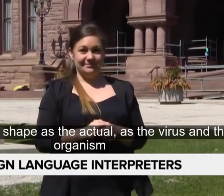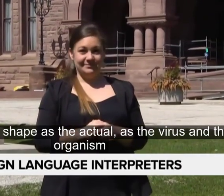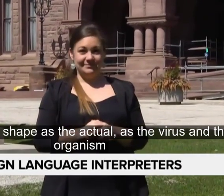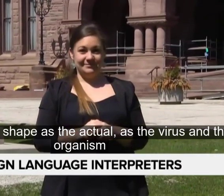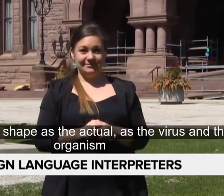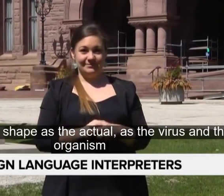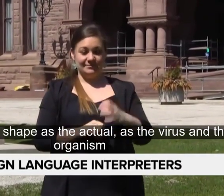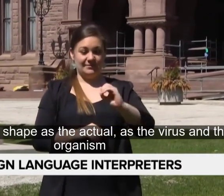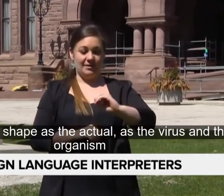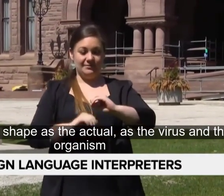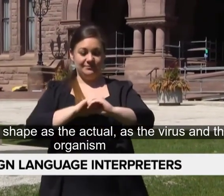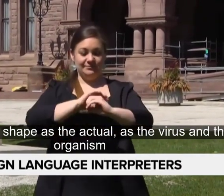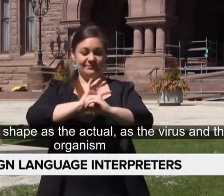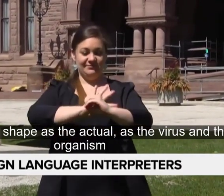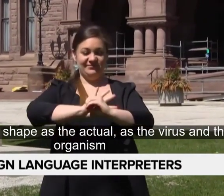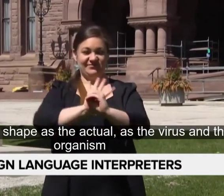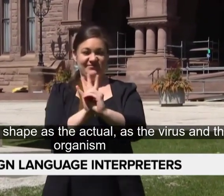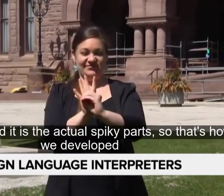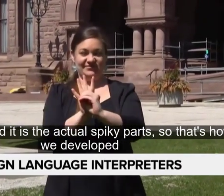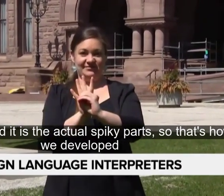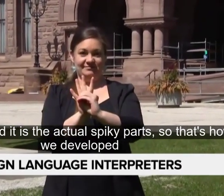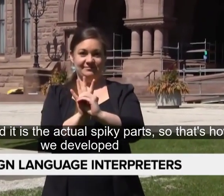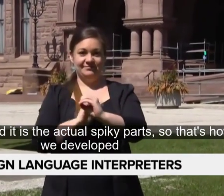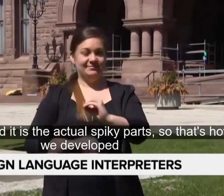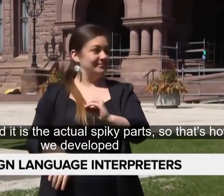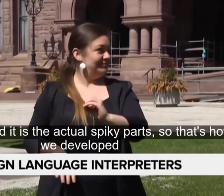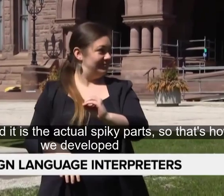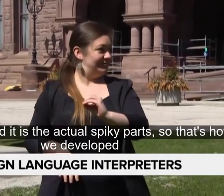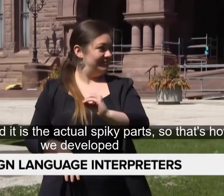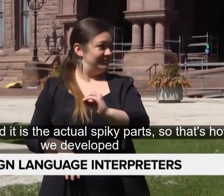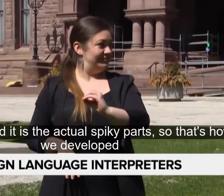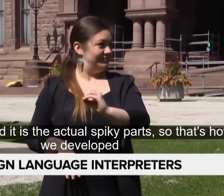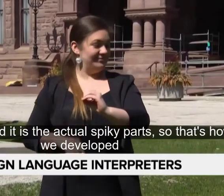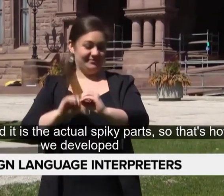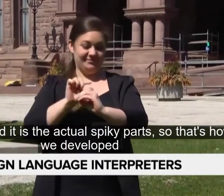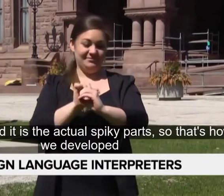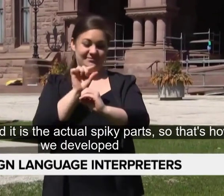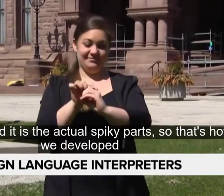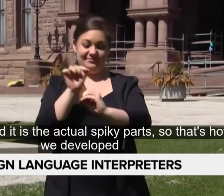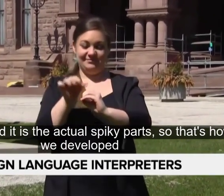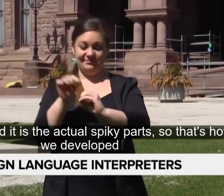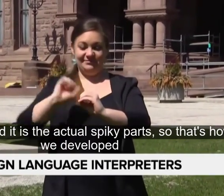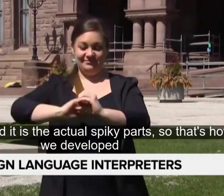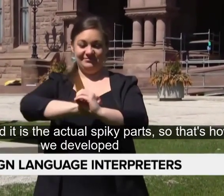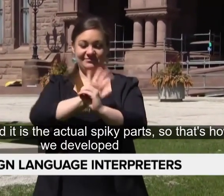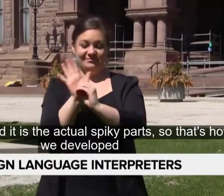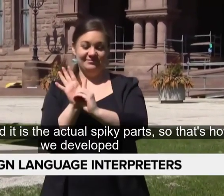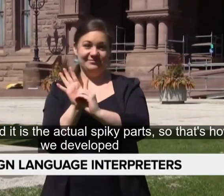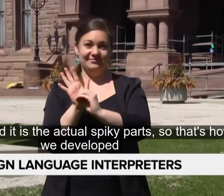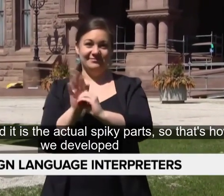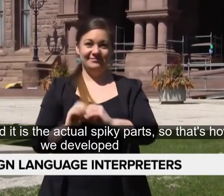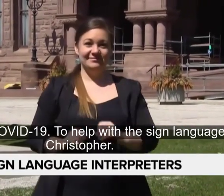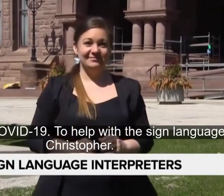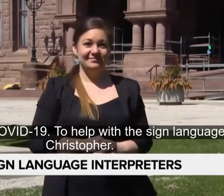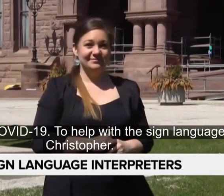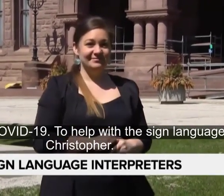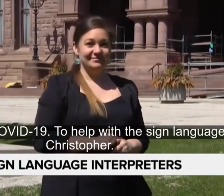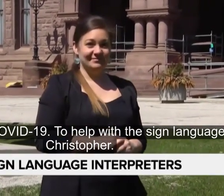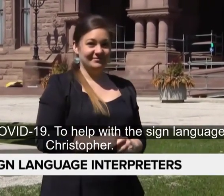the virus, and the organism, what's around it is the actual spiky parts. So that's how we developed the sign for